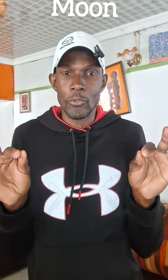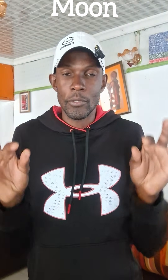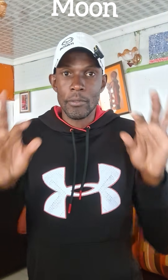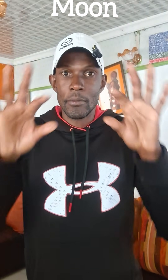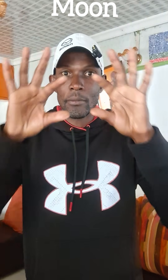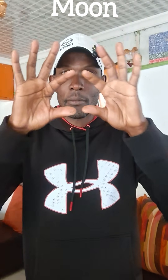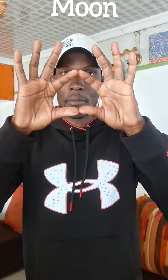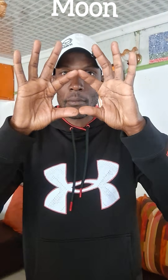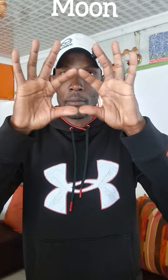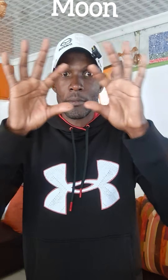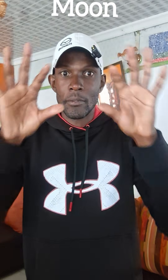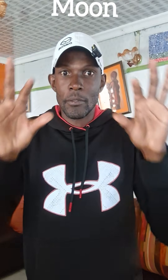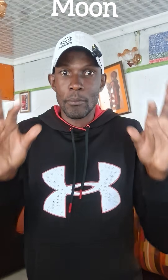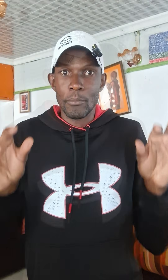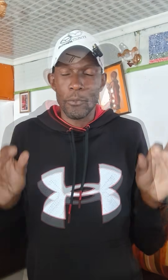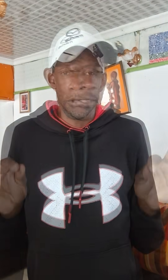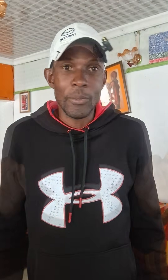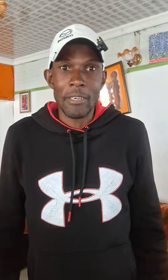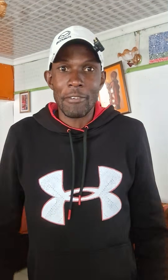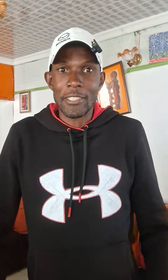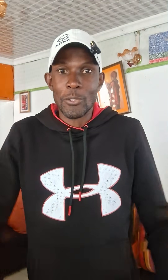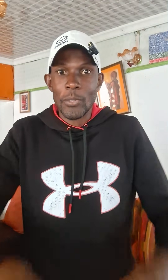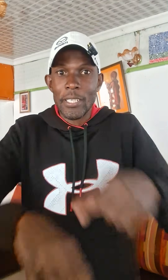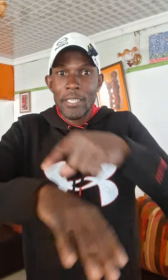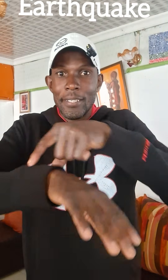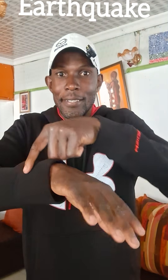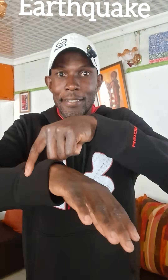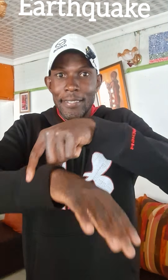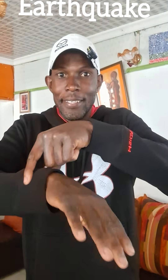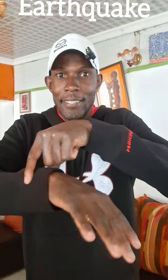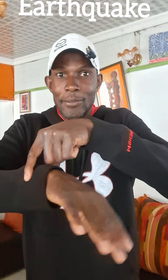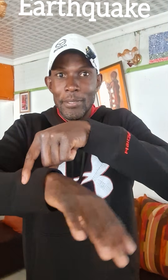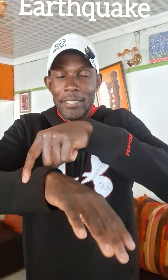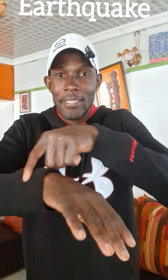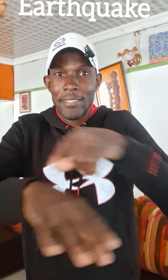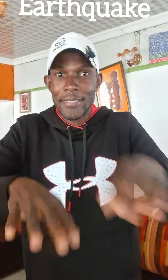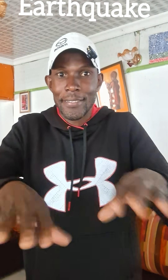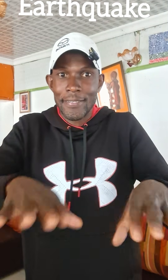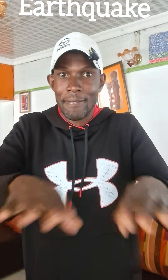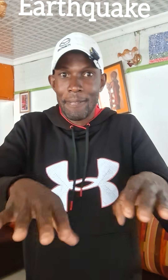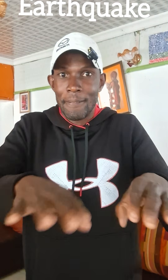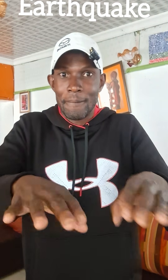moon, moon. Then we have earthquake, earthquake,